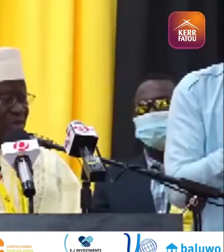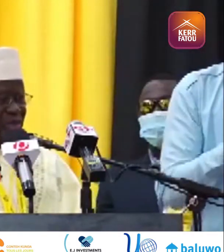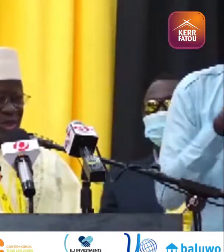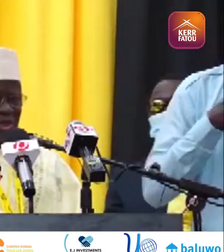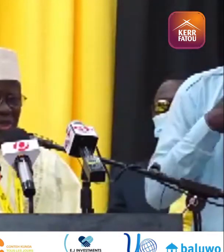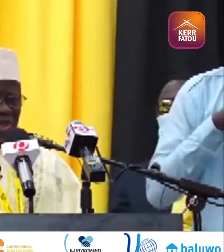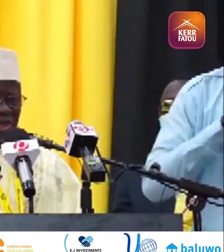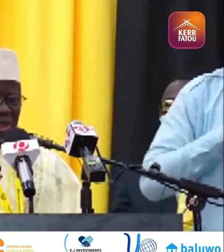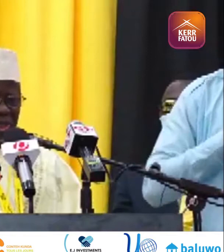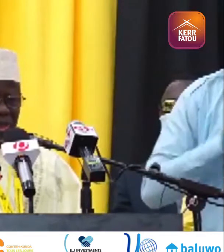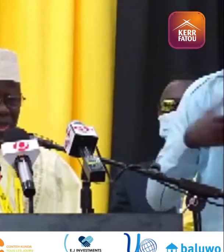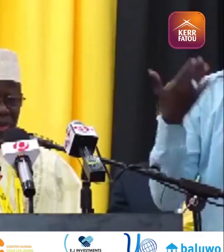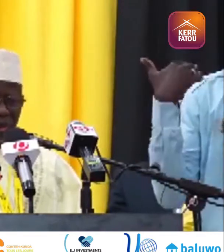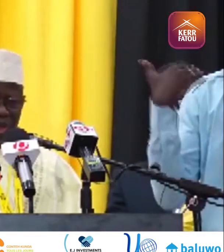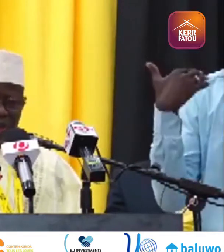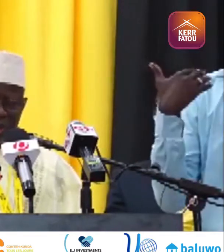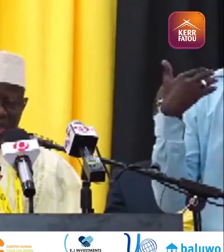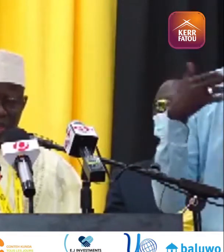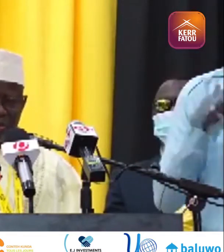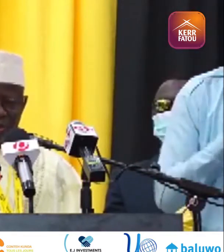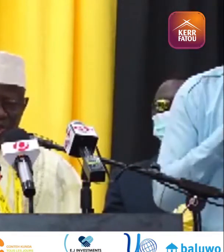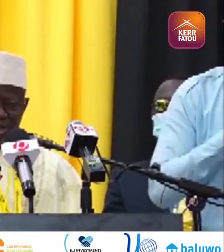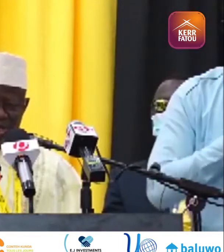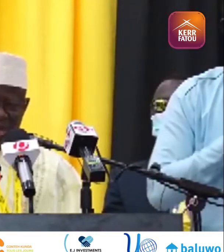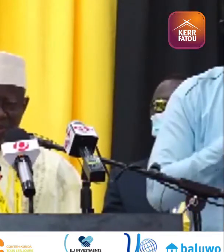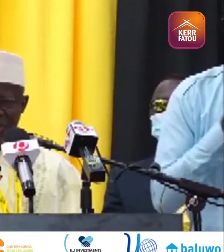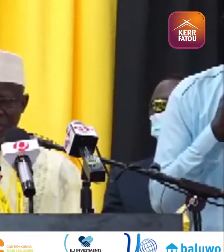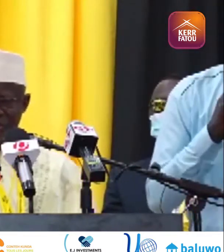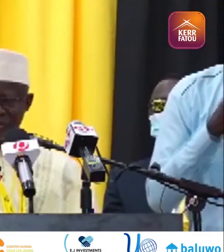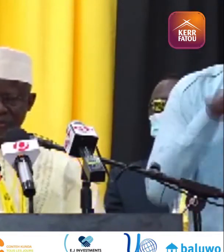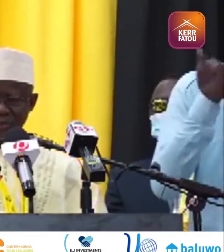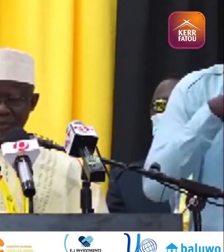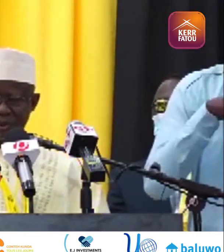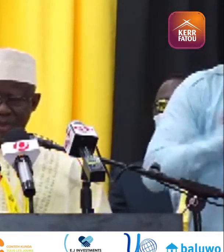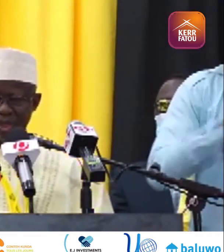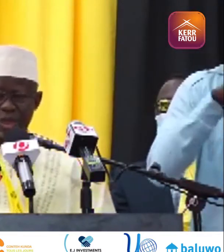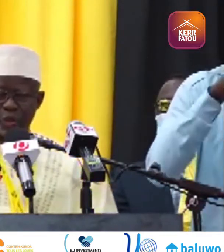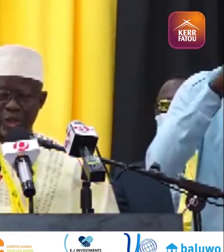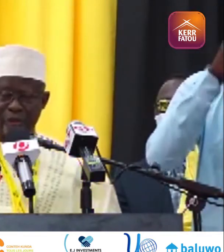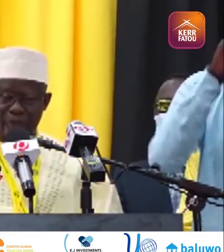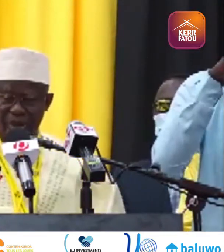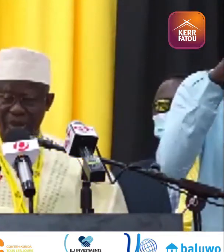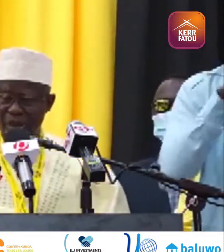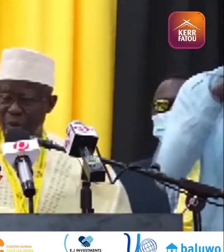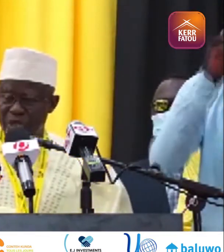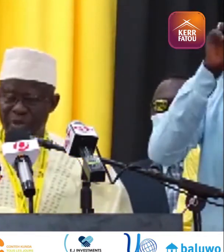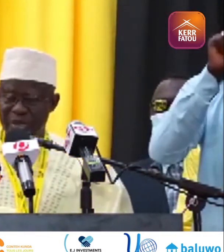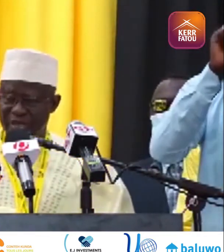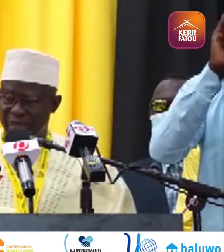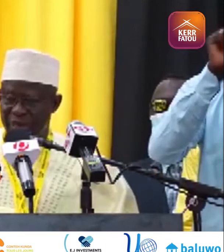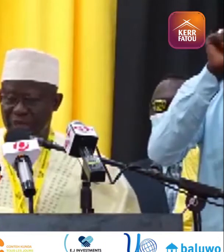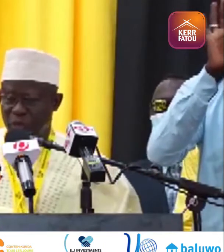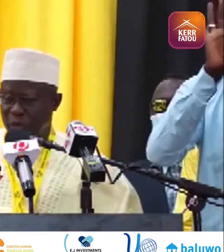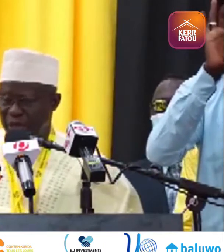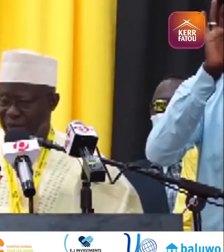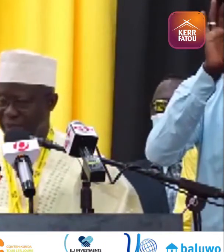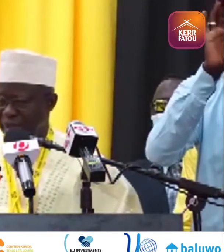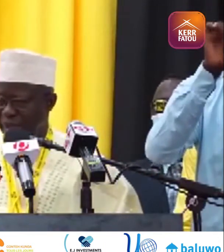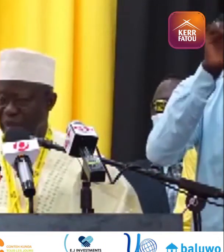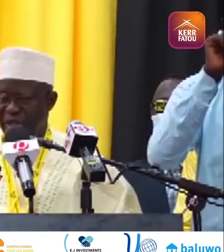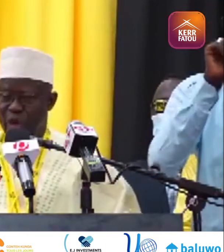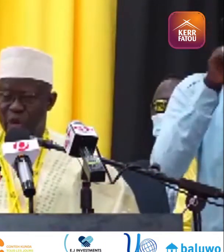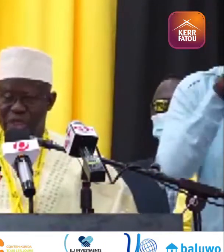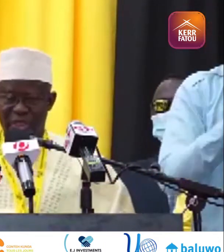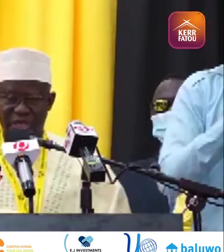I was holding meetings with people in Seattle, the UDP was busy in